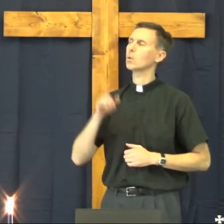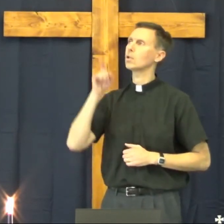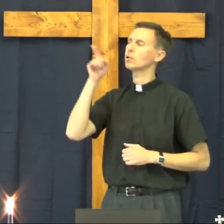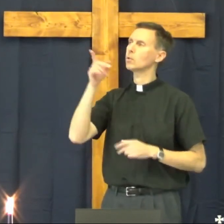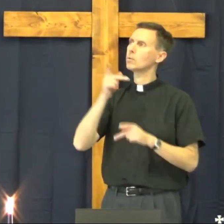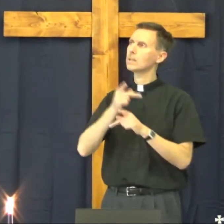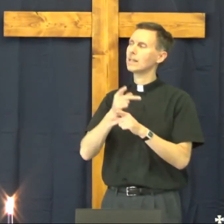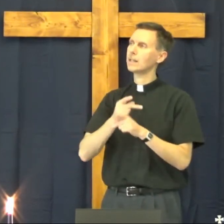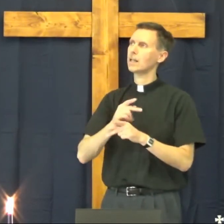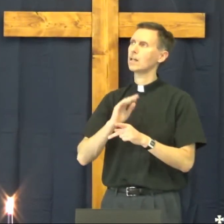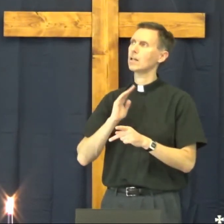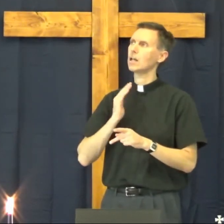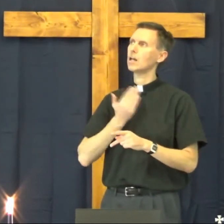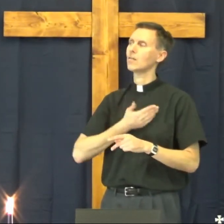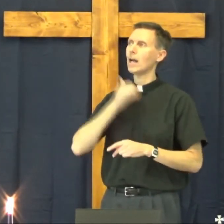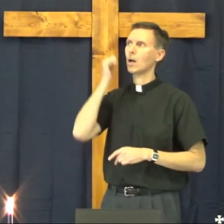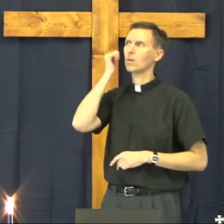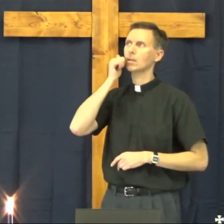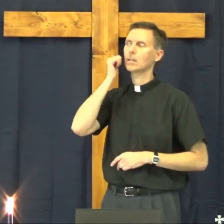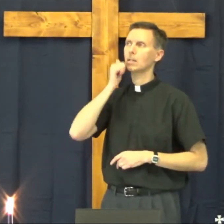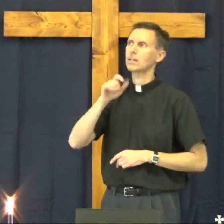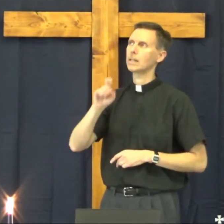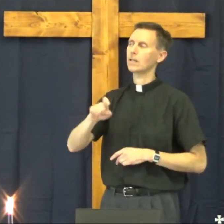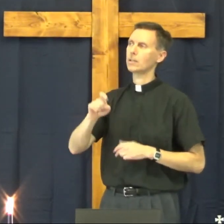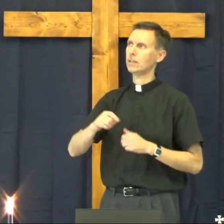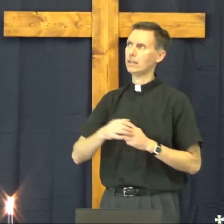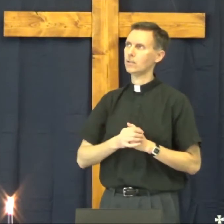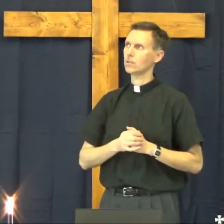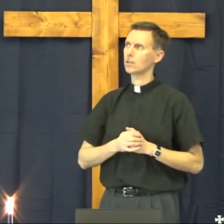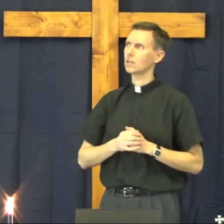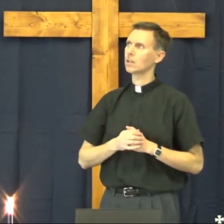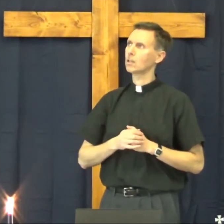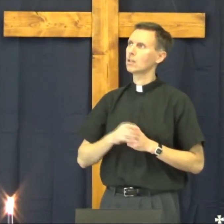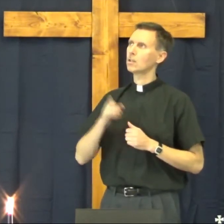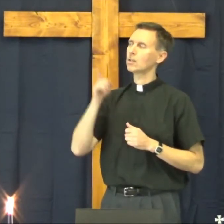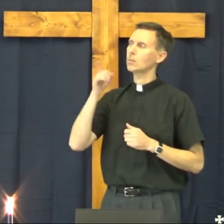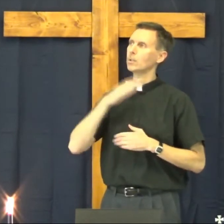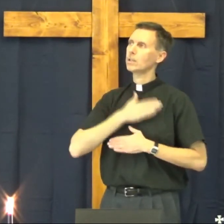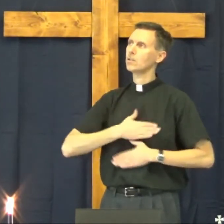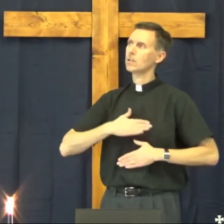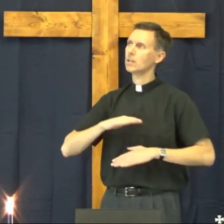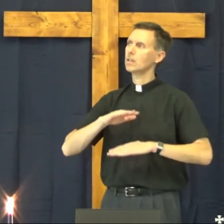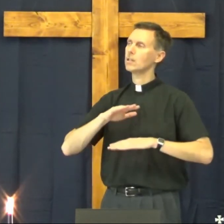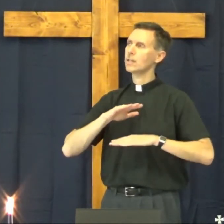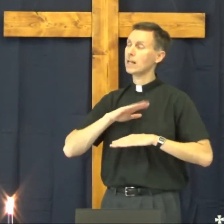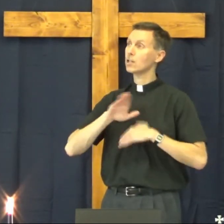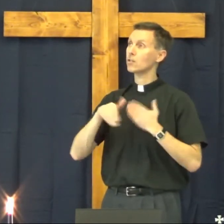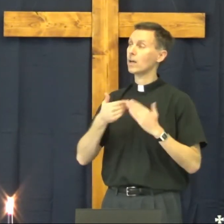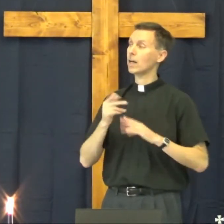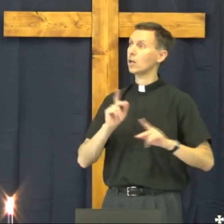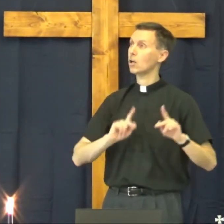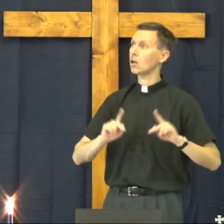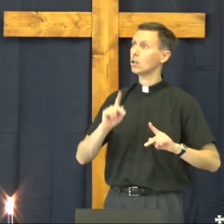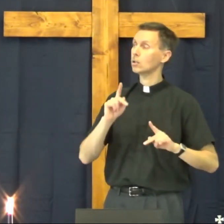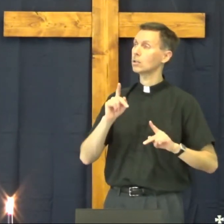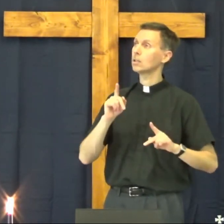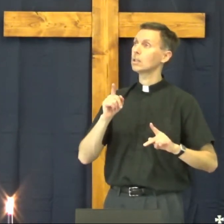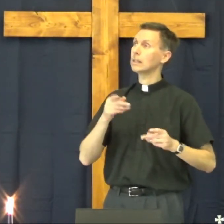Lord, you take care of our daily needs. Please satisfy all,